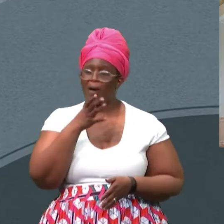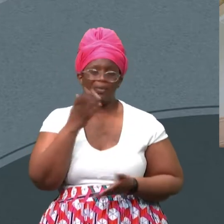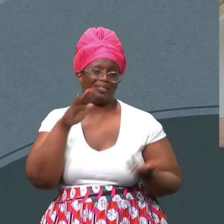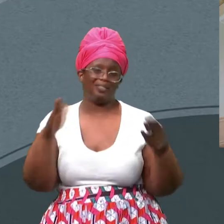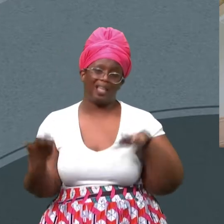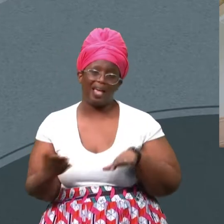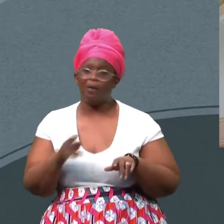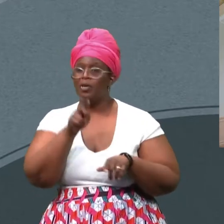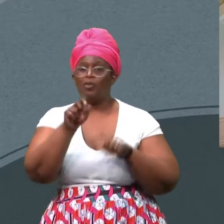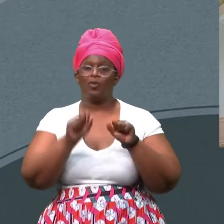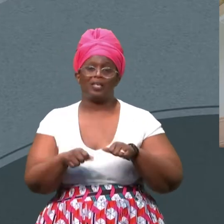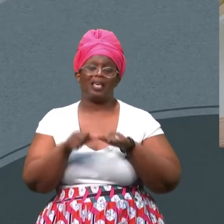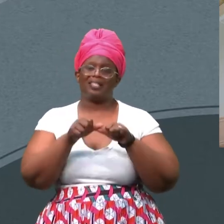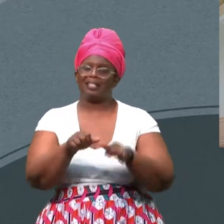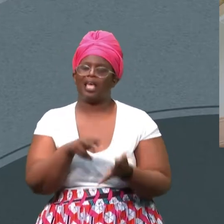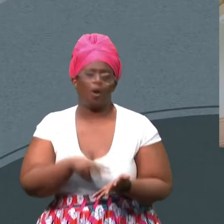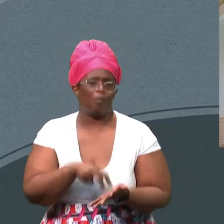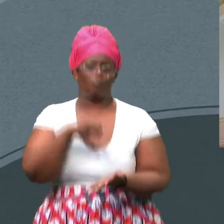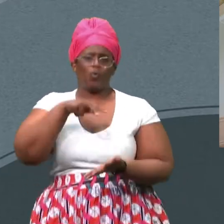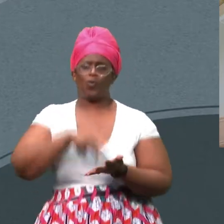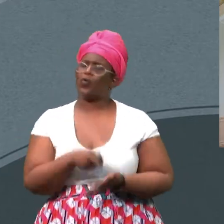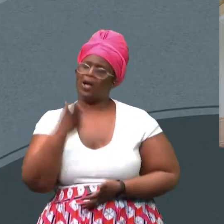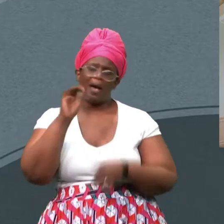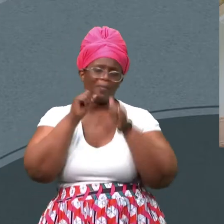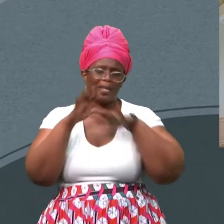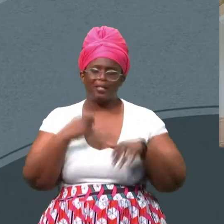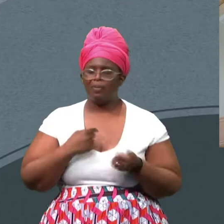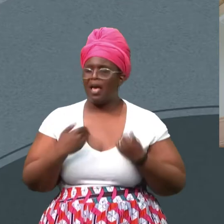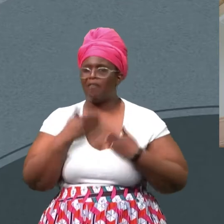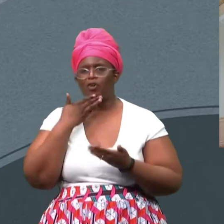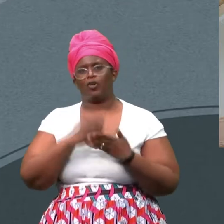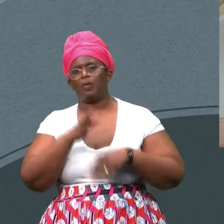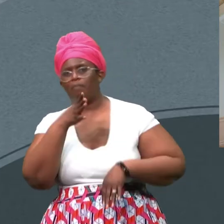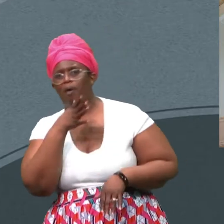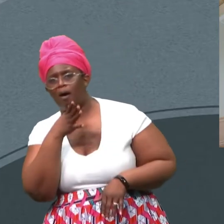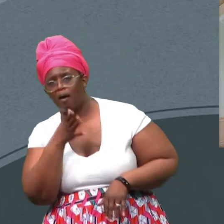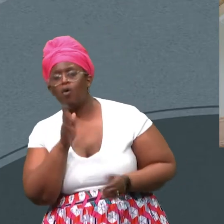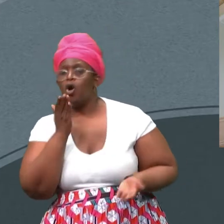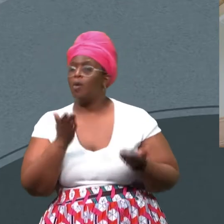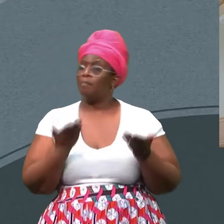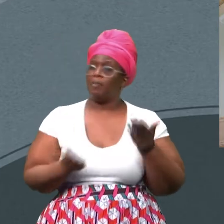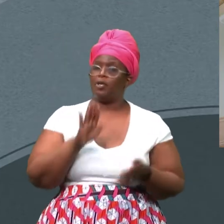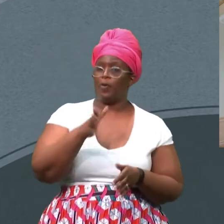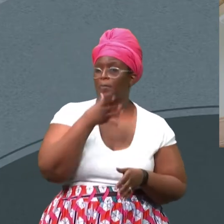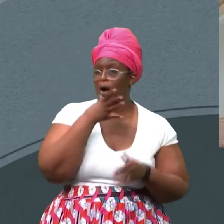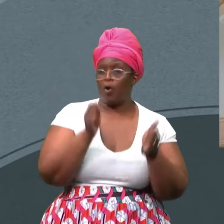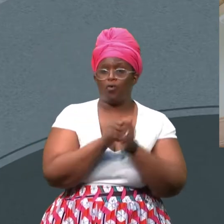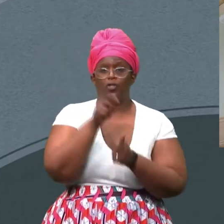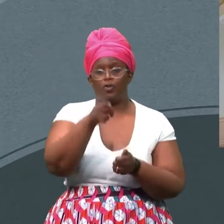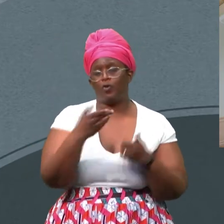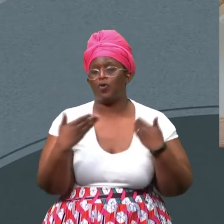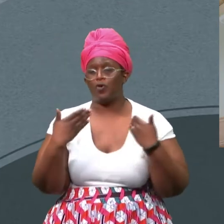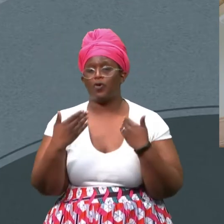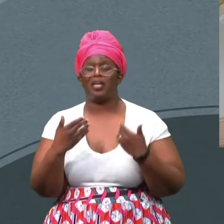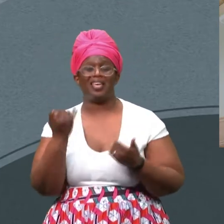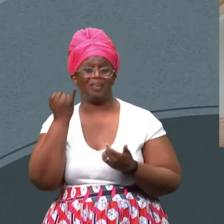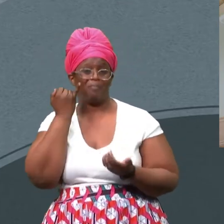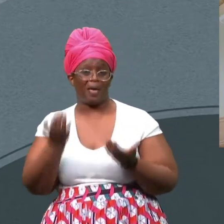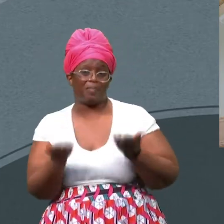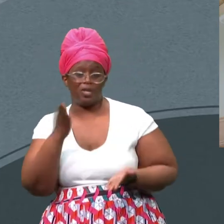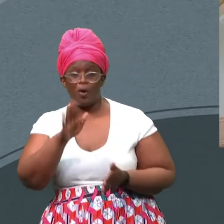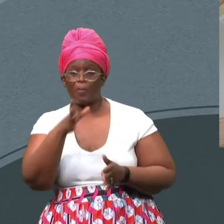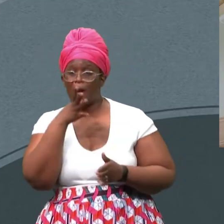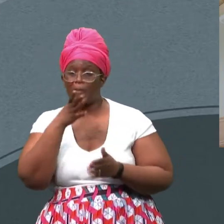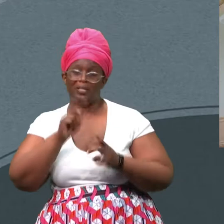can still leap before God put her in your life. You can leap whether mama is in the room with you right now. Leap if she's in a different city.